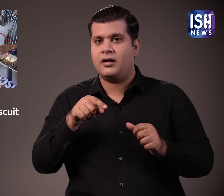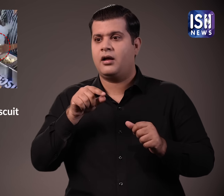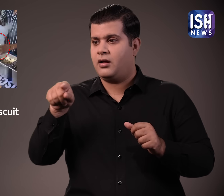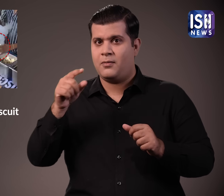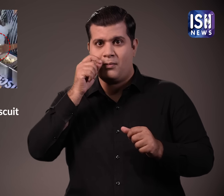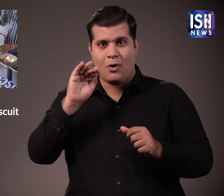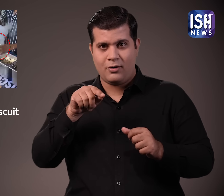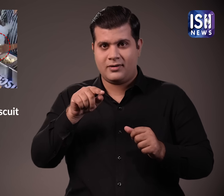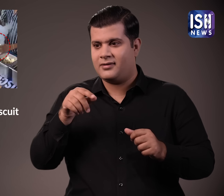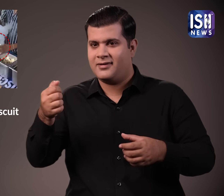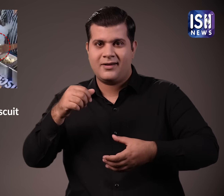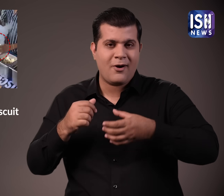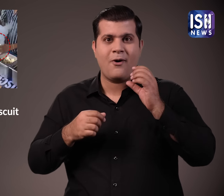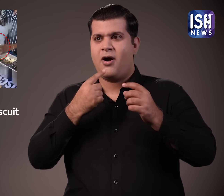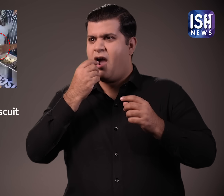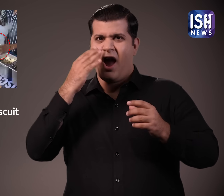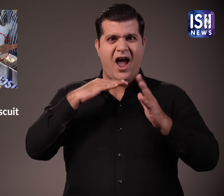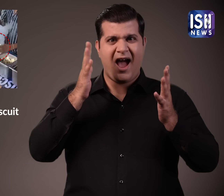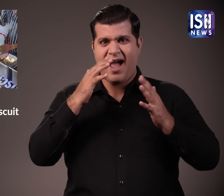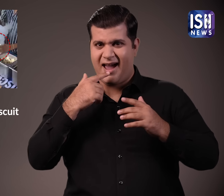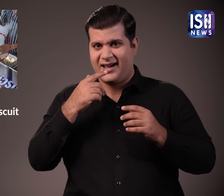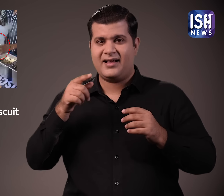consuming the smoked biscuit, the boy fell sick and collapsed.